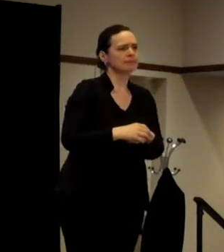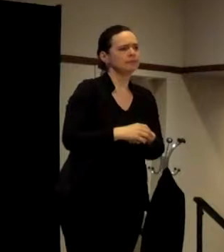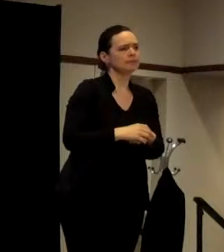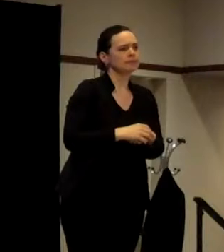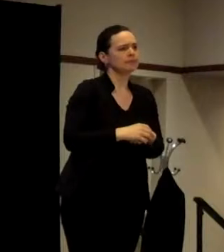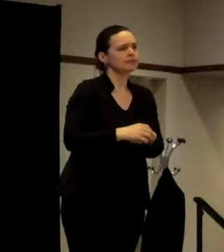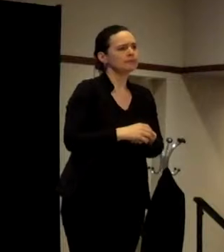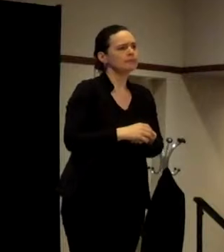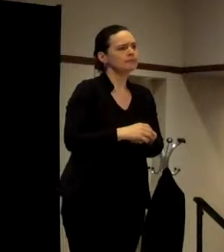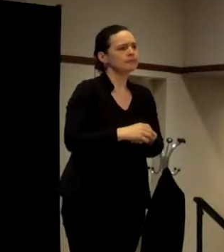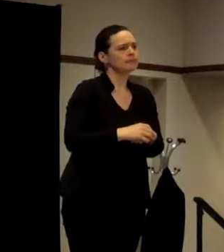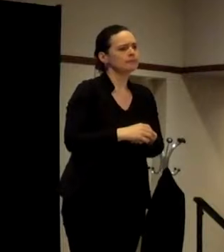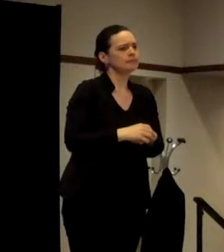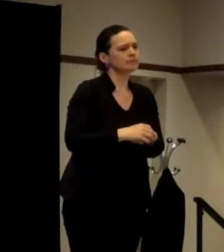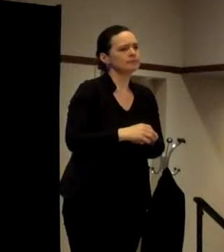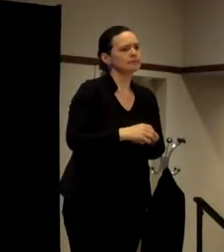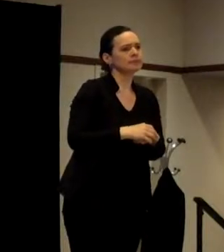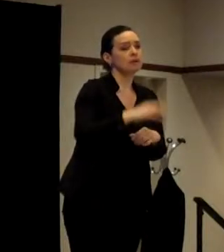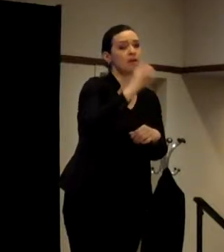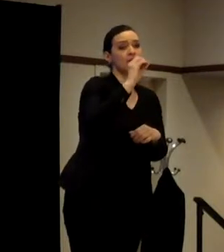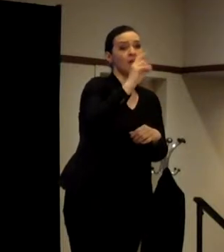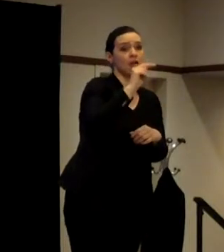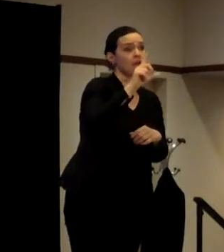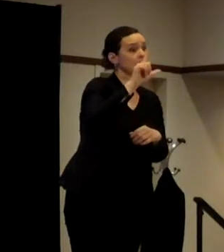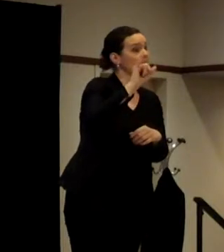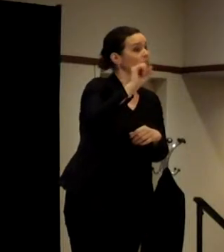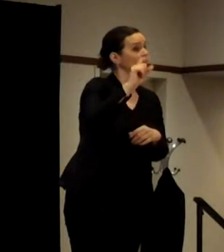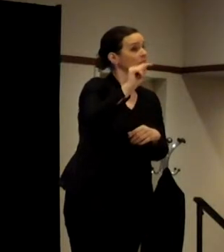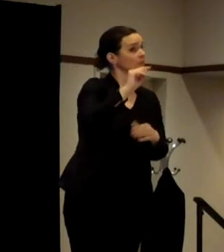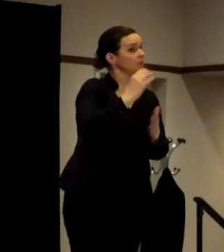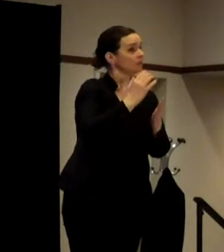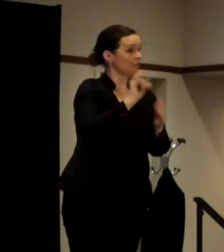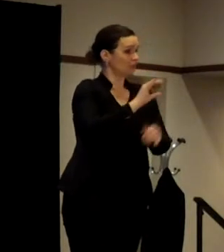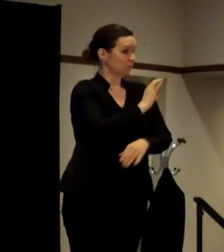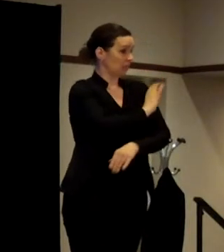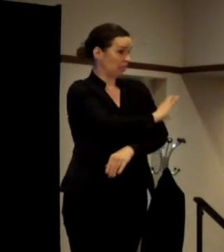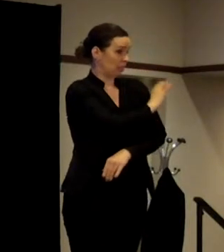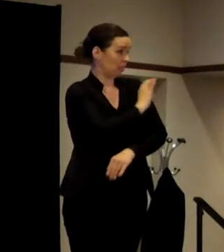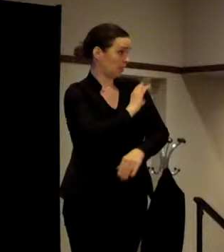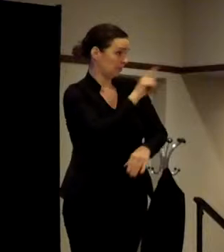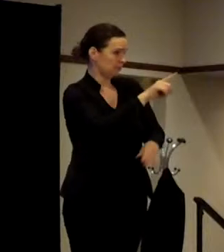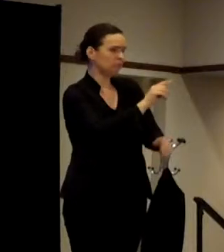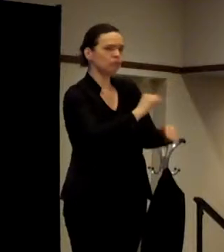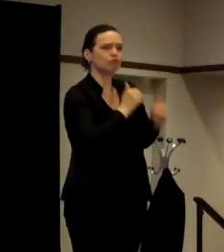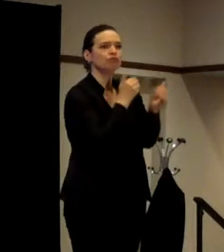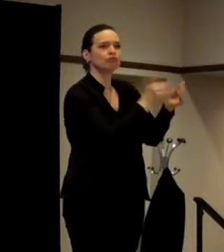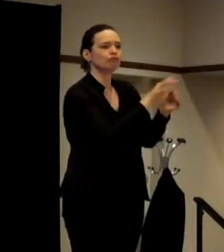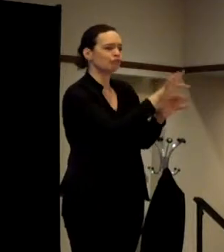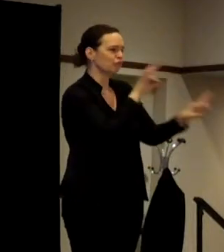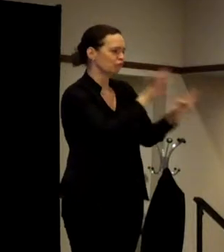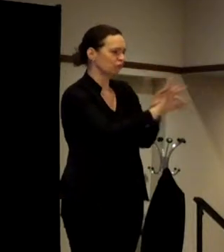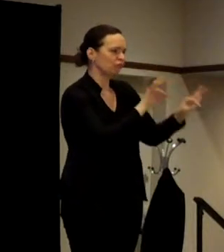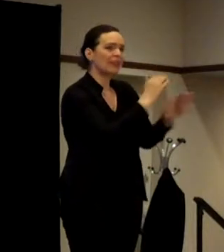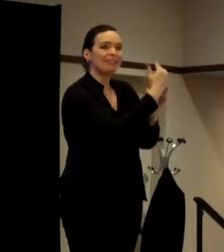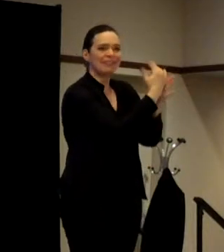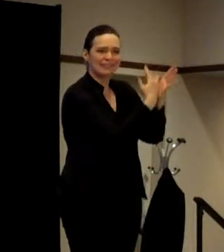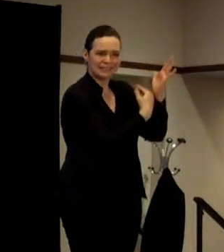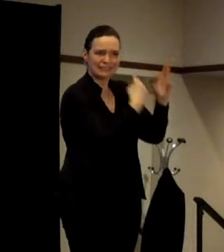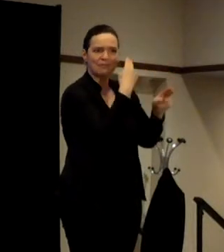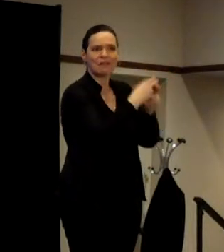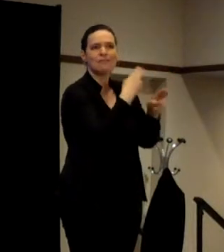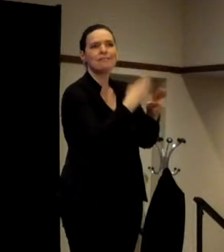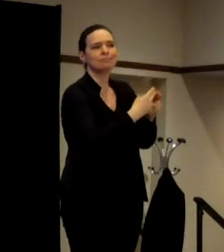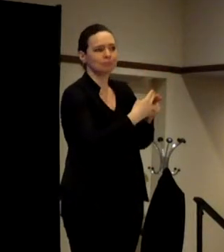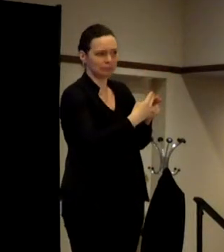On-list, tomorrow's clinic is heavy focused on on-list. I'll get a report in on this, but